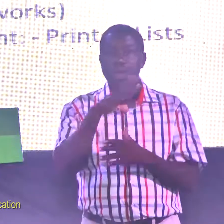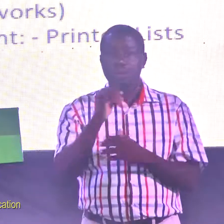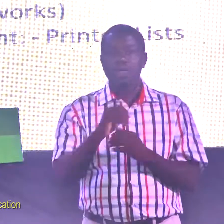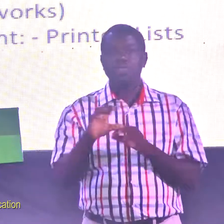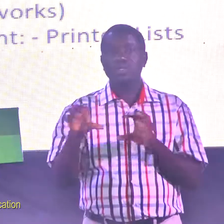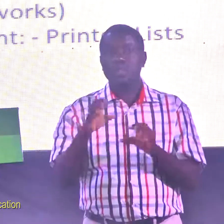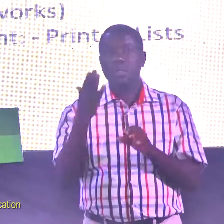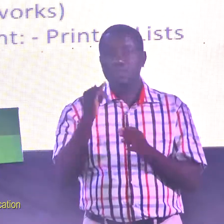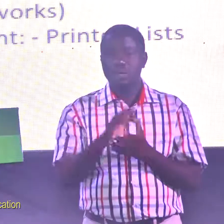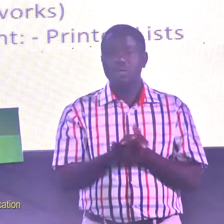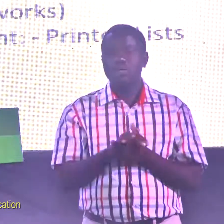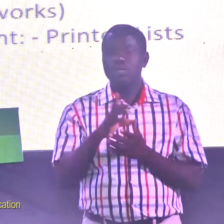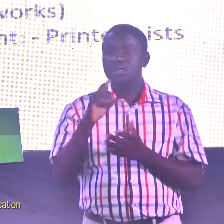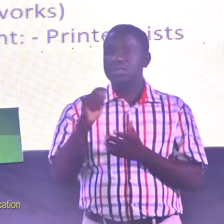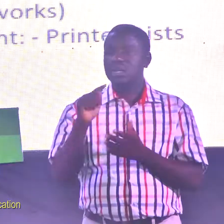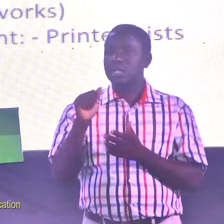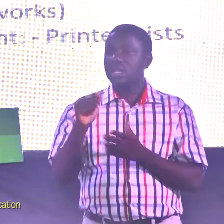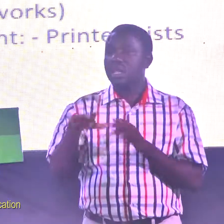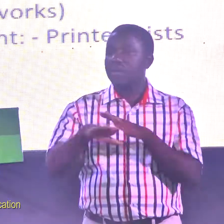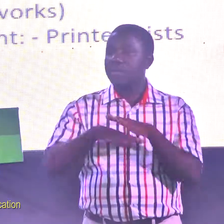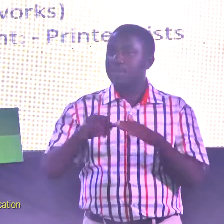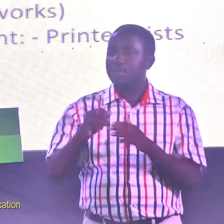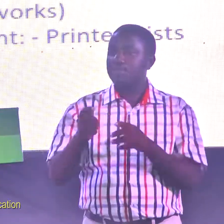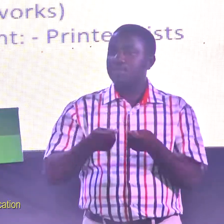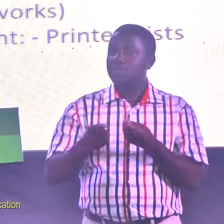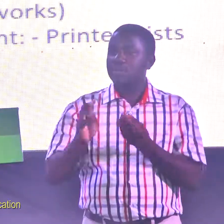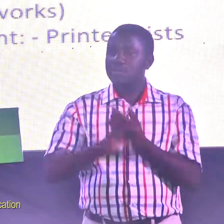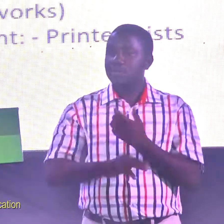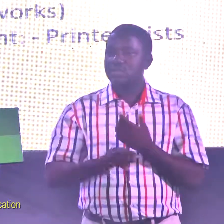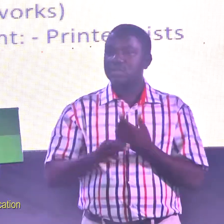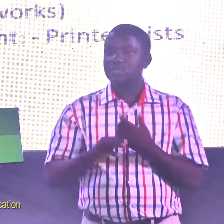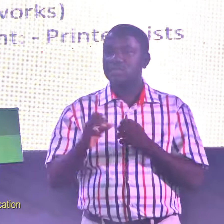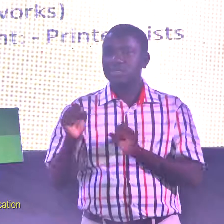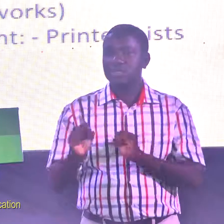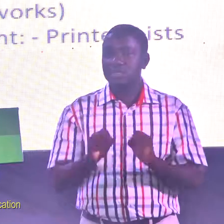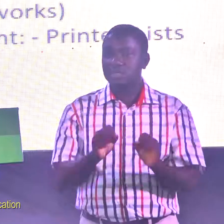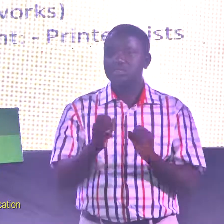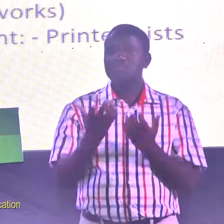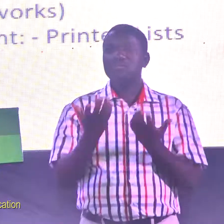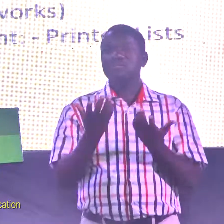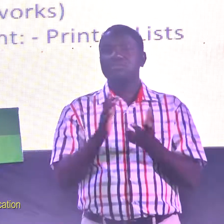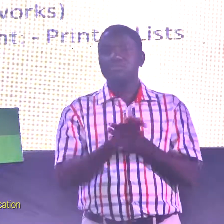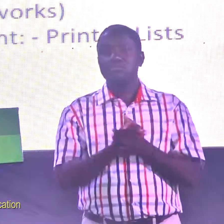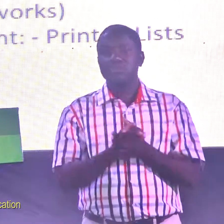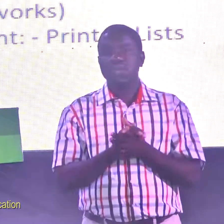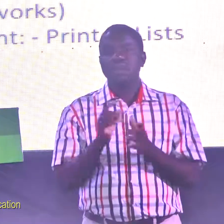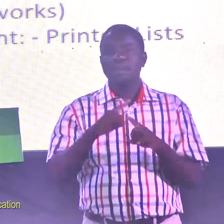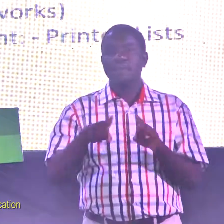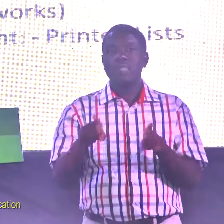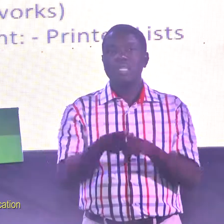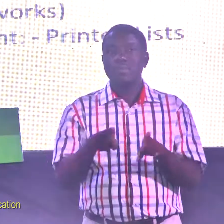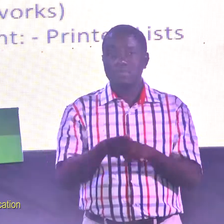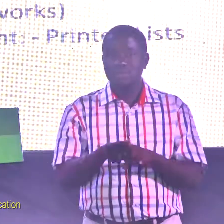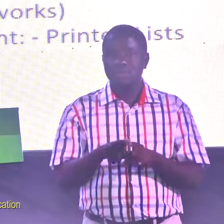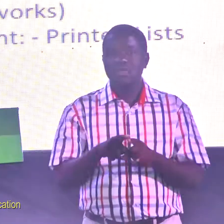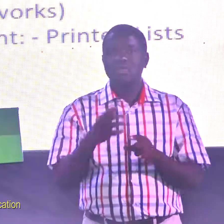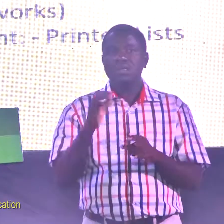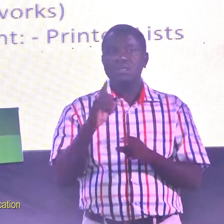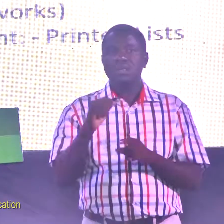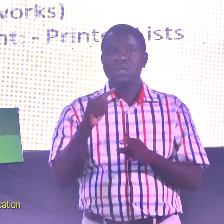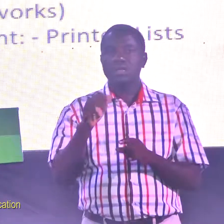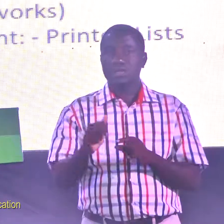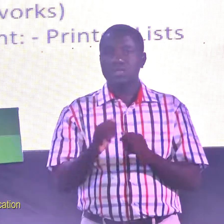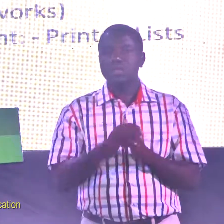relational database management systems, the automatic fingerprint identification systems, but also the data